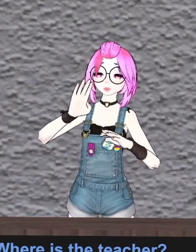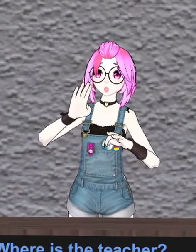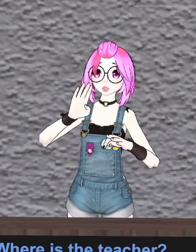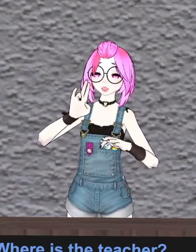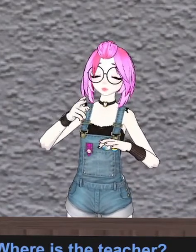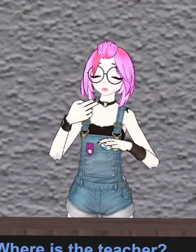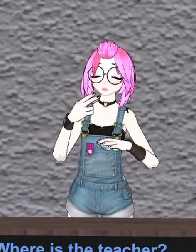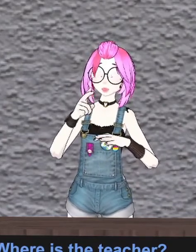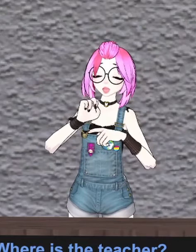Wait.